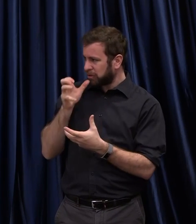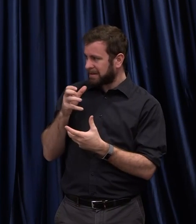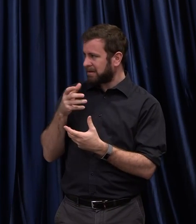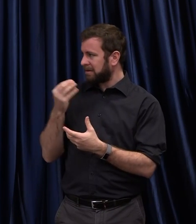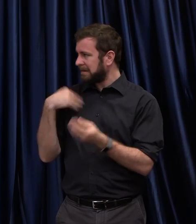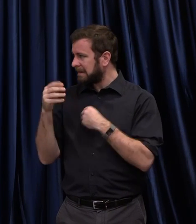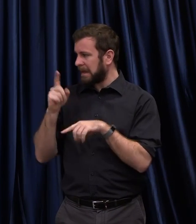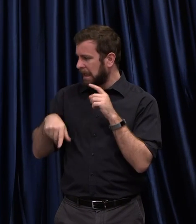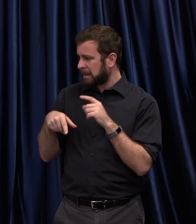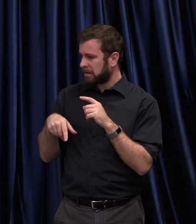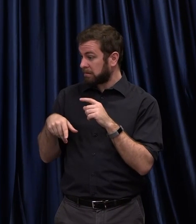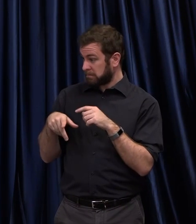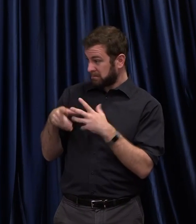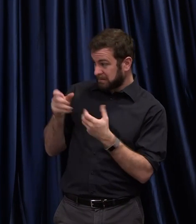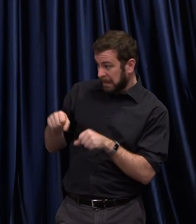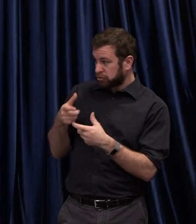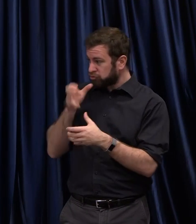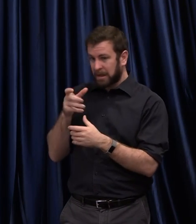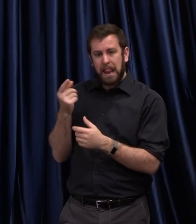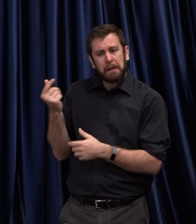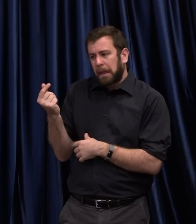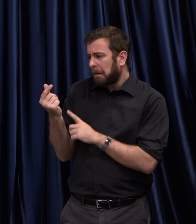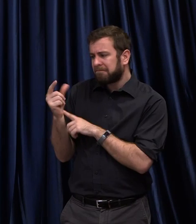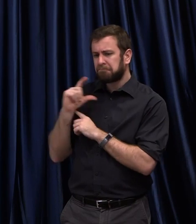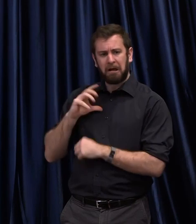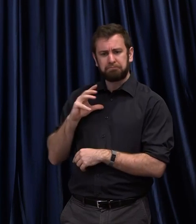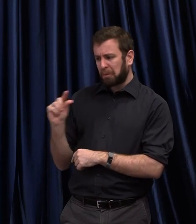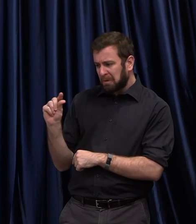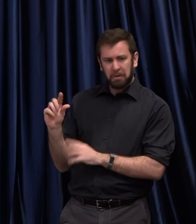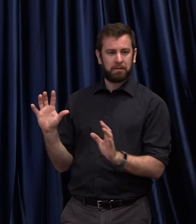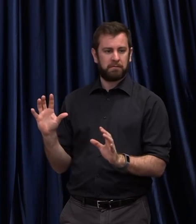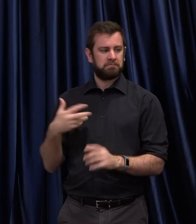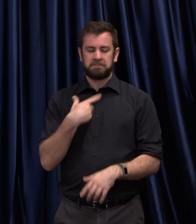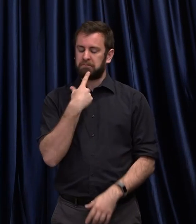bit? Can't you drink a little bit? We said, no.